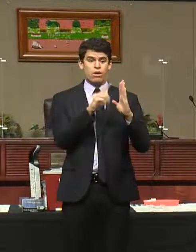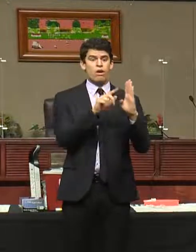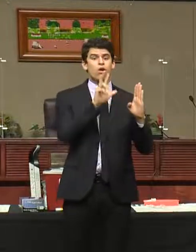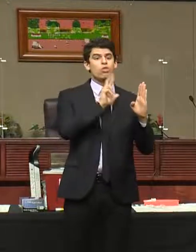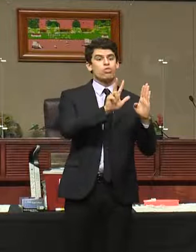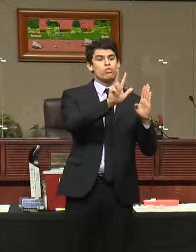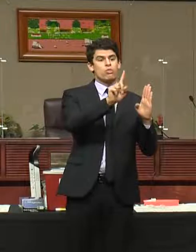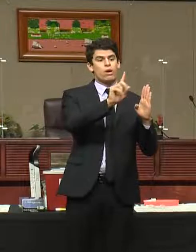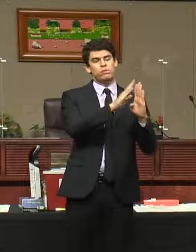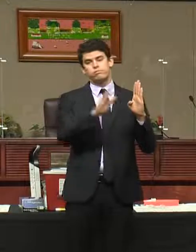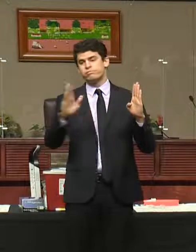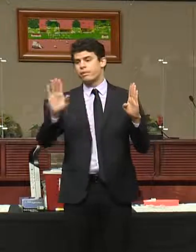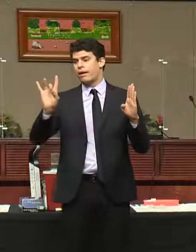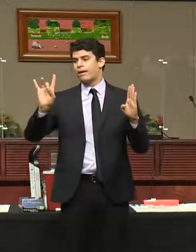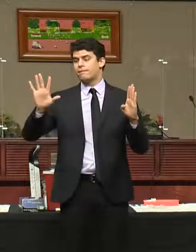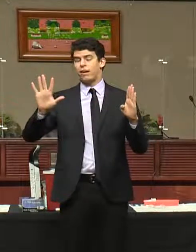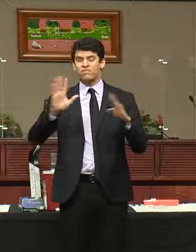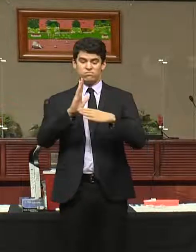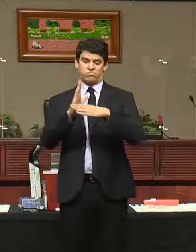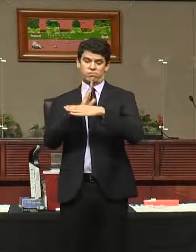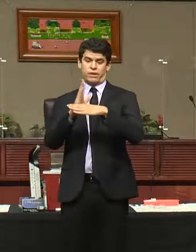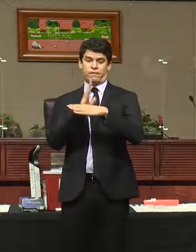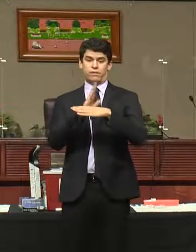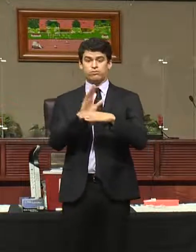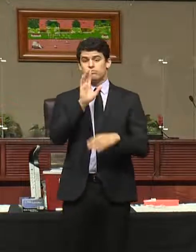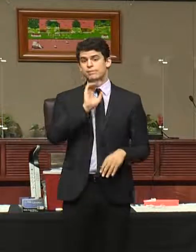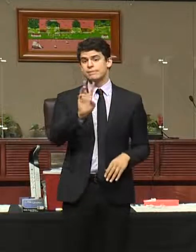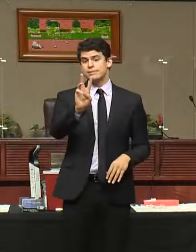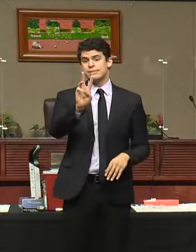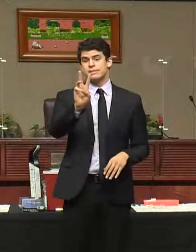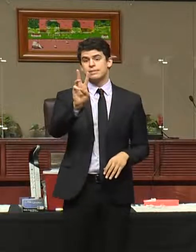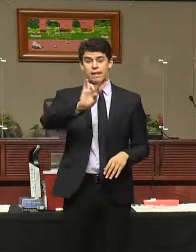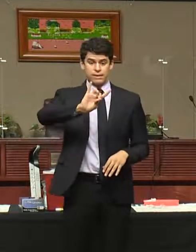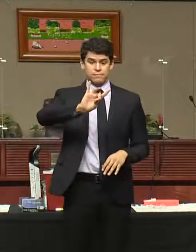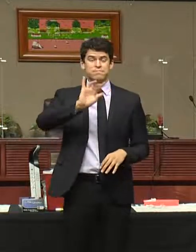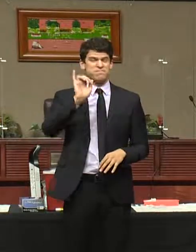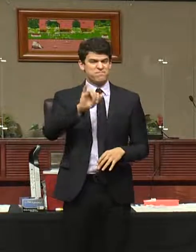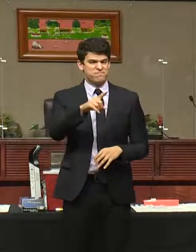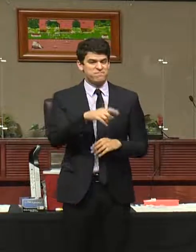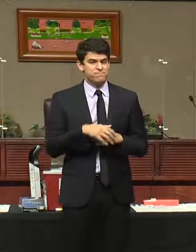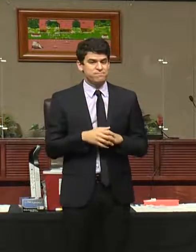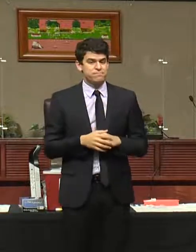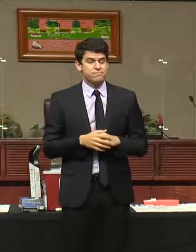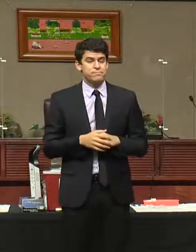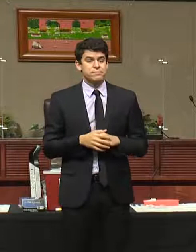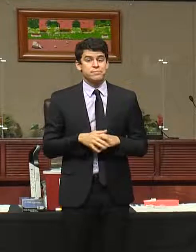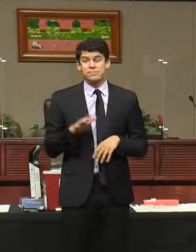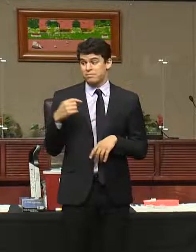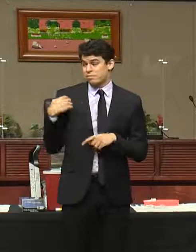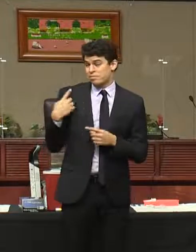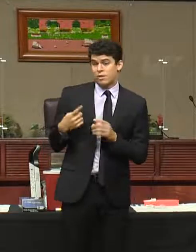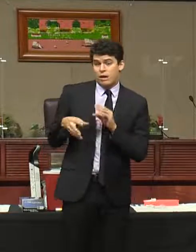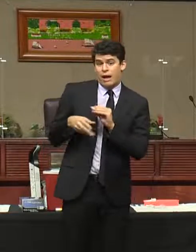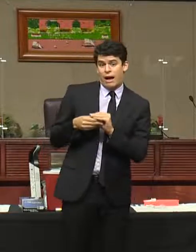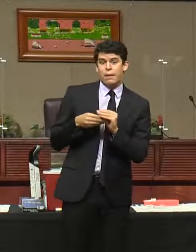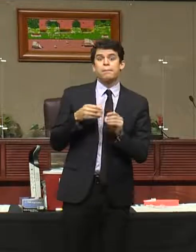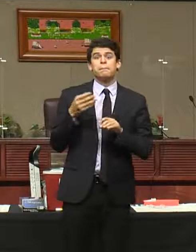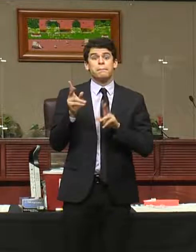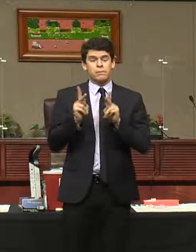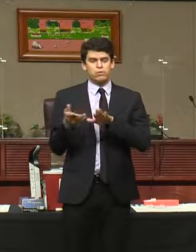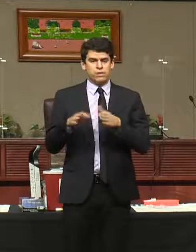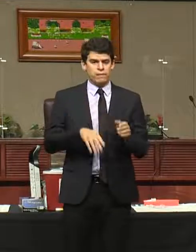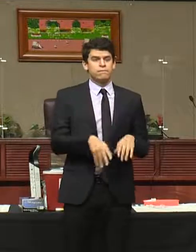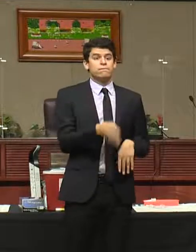85 years old, the median age 68. Those 8 additional deaths were 4 female, 4